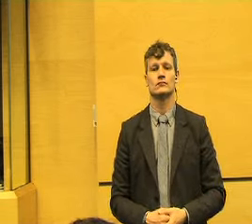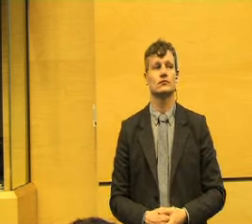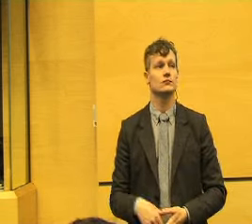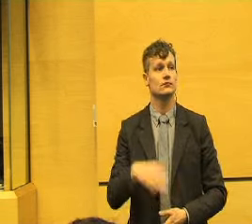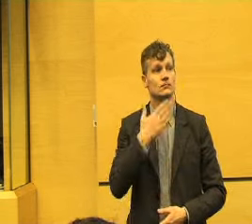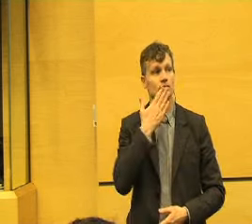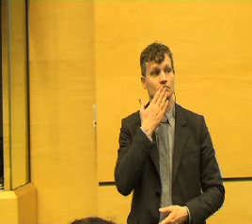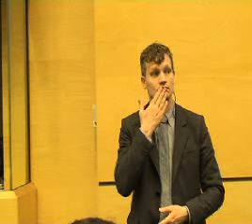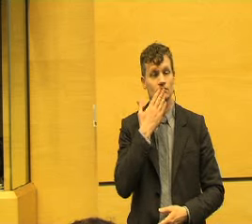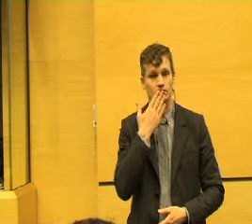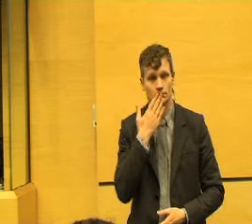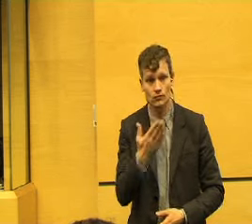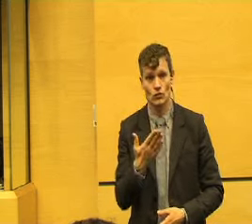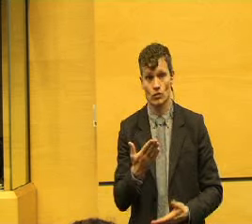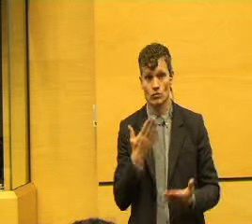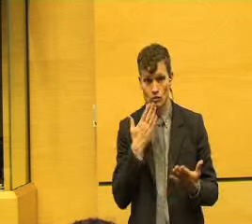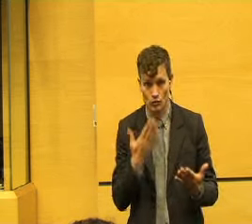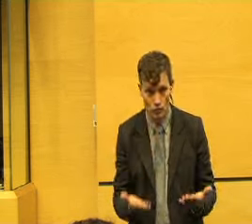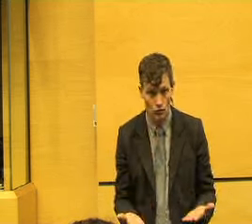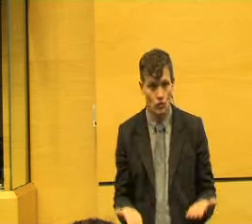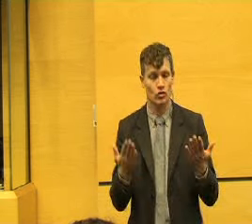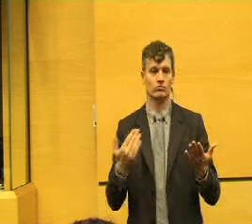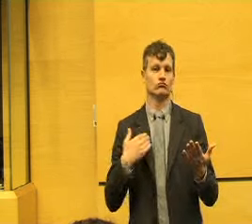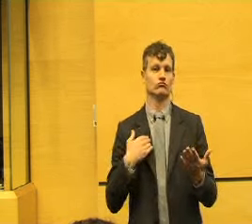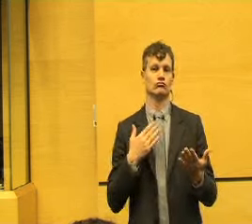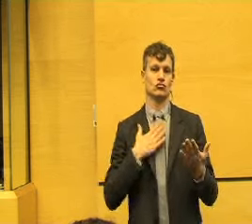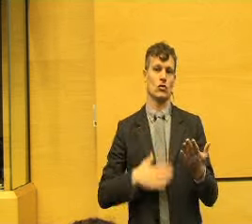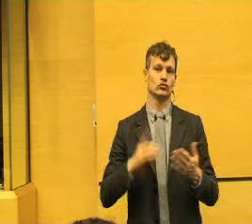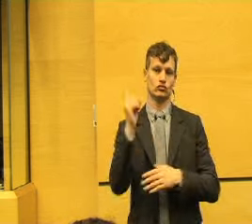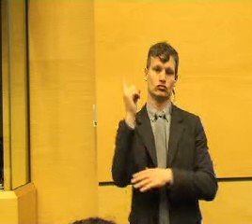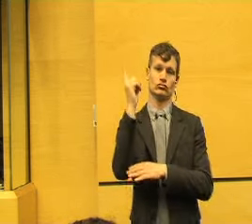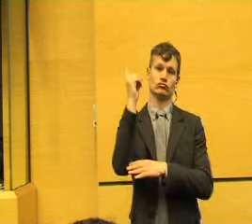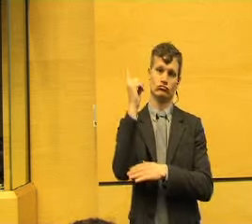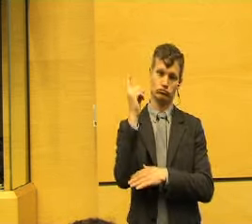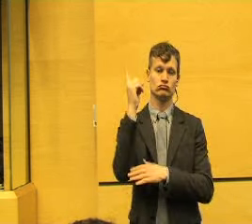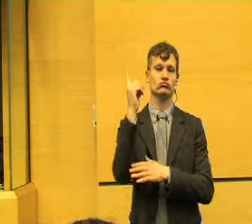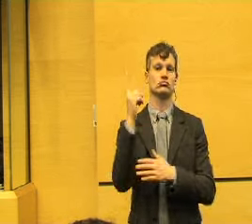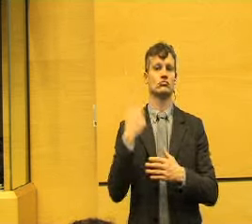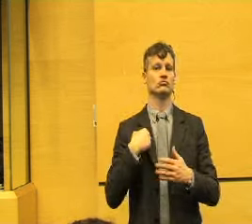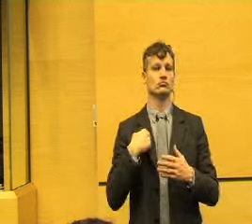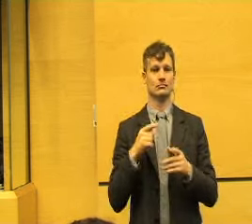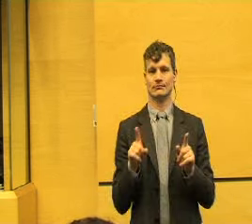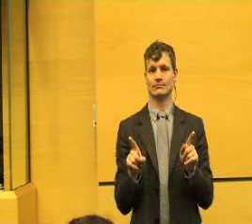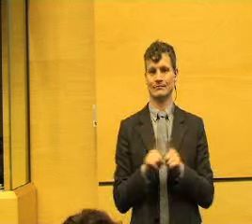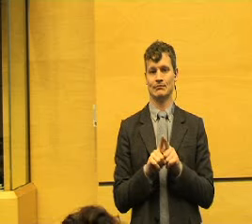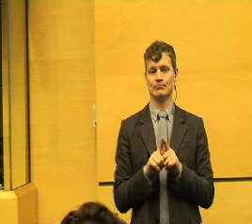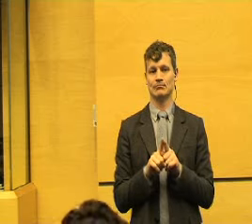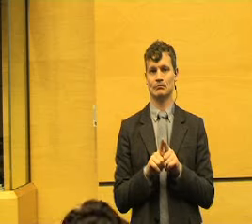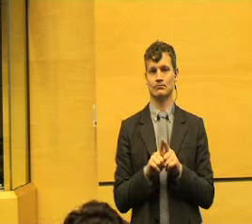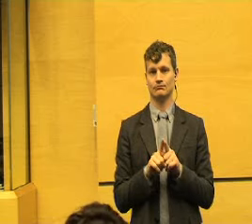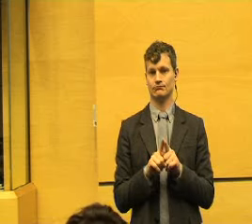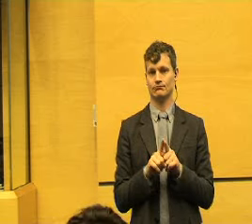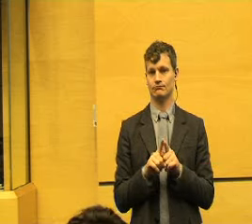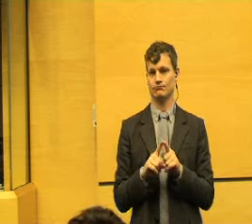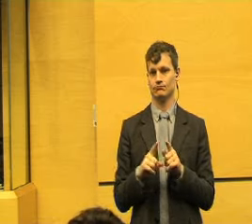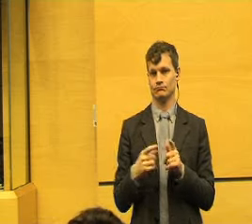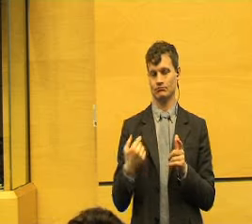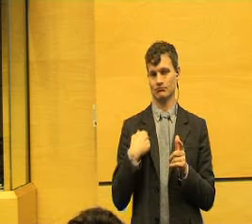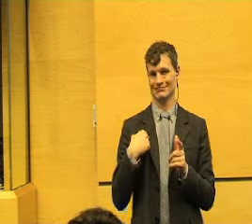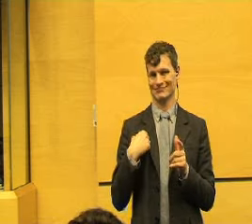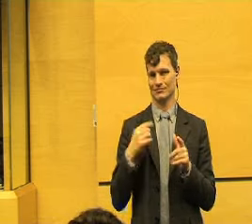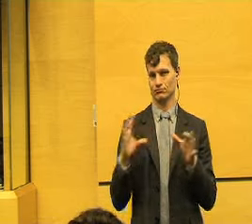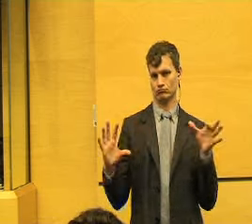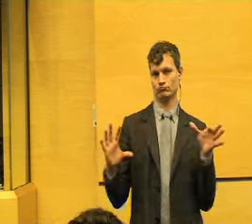Thank you very much. Good morning. I'd also like to begin my statement by associating myself with the statement that